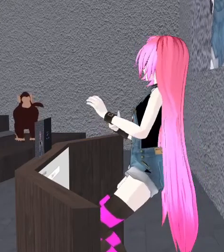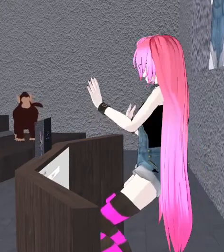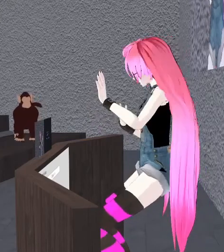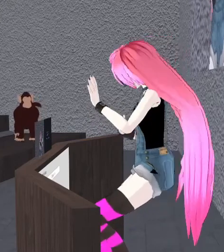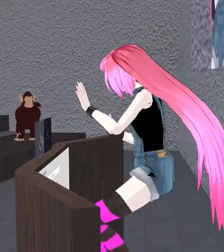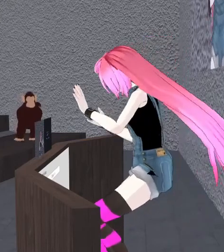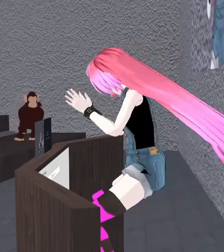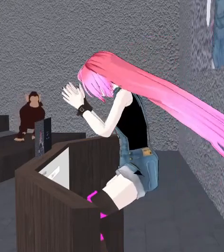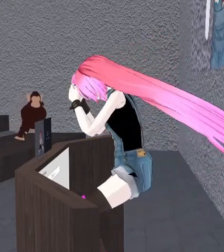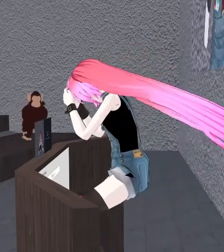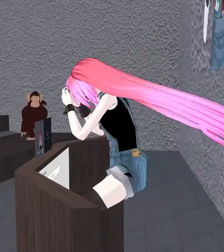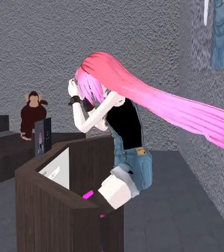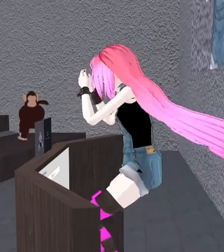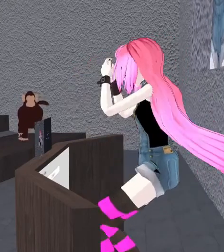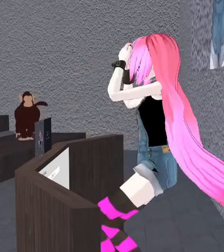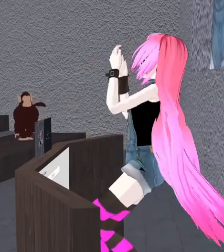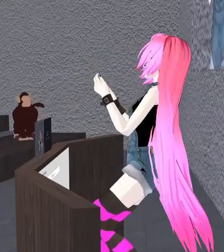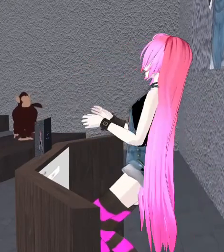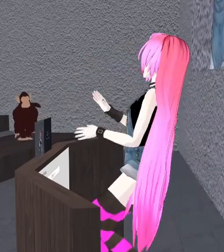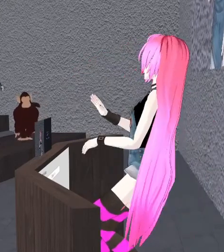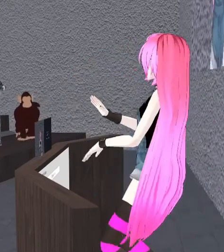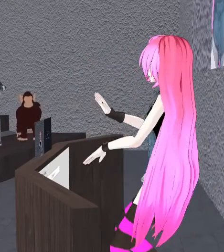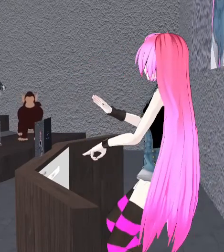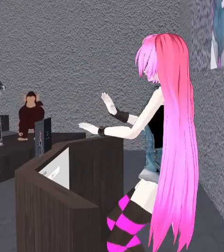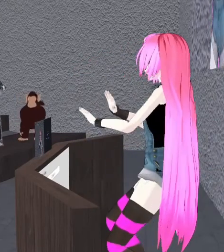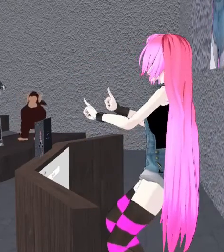please don't introduce yourself as Hamburger in real life. So it